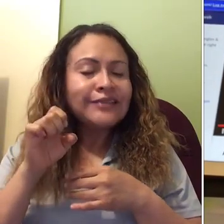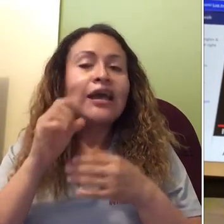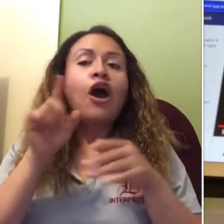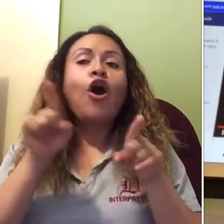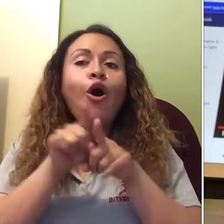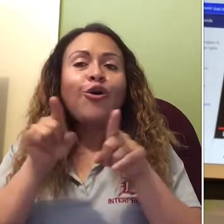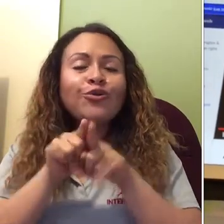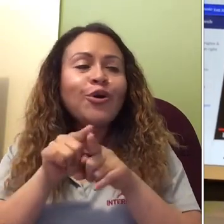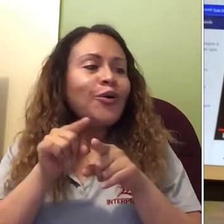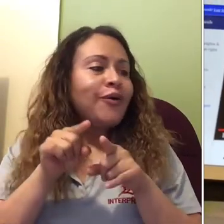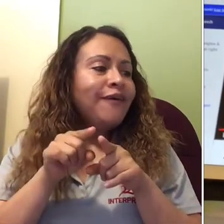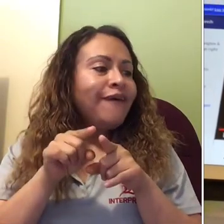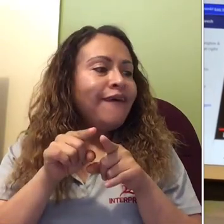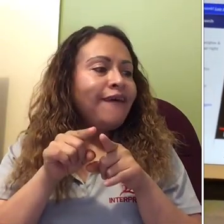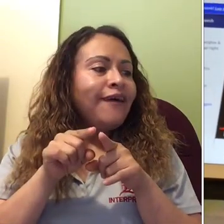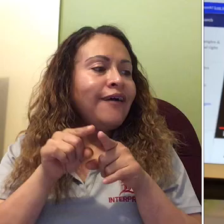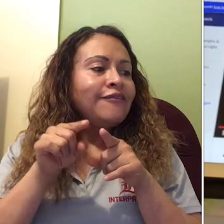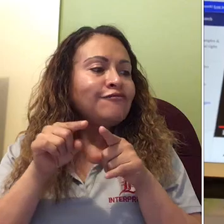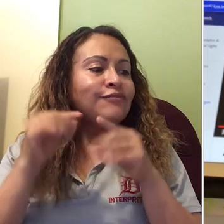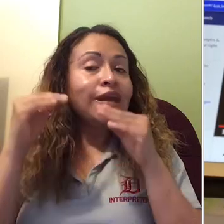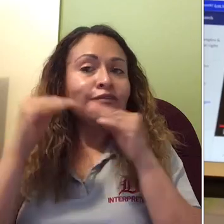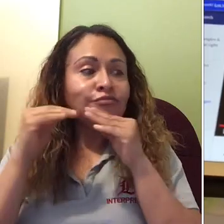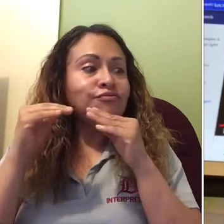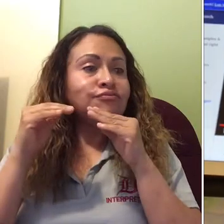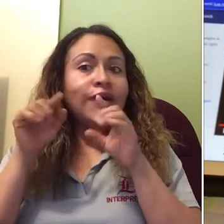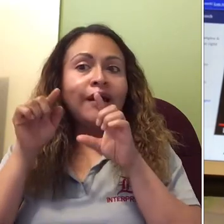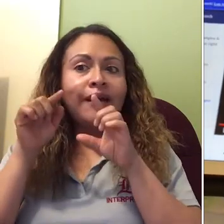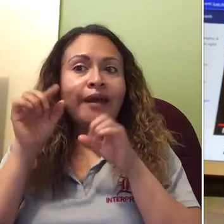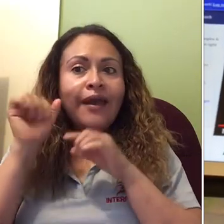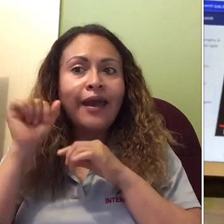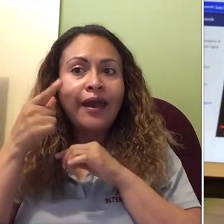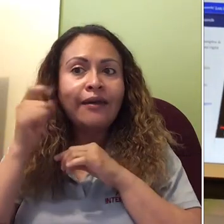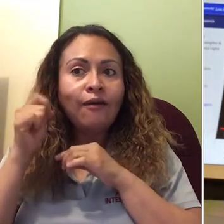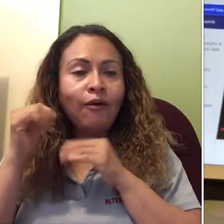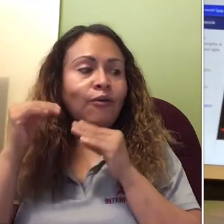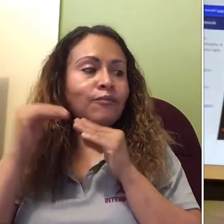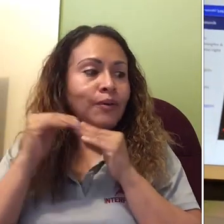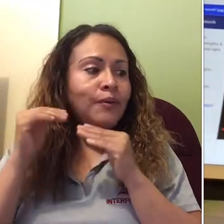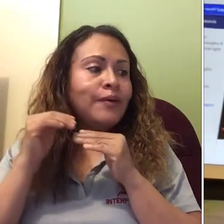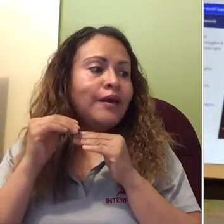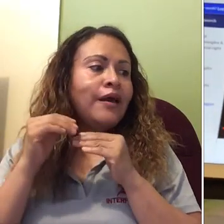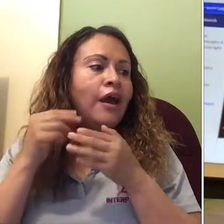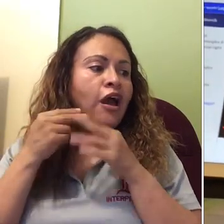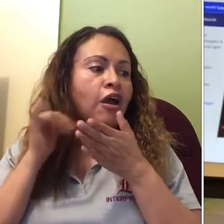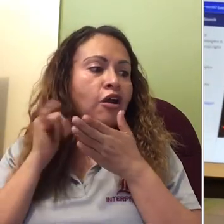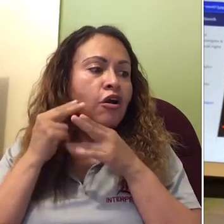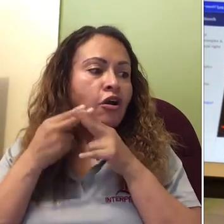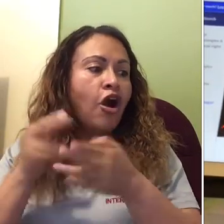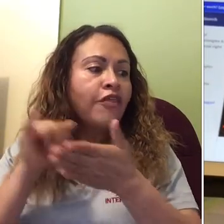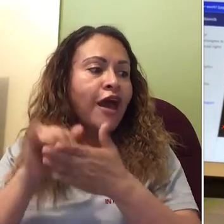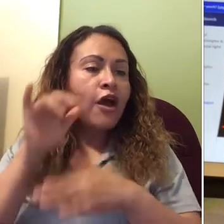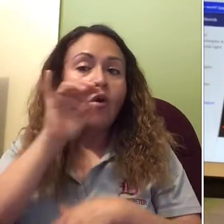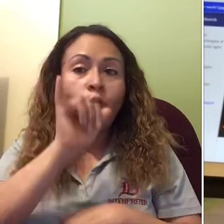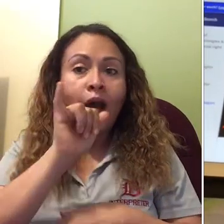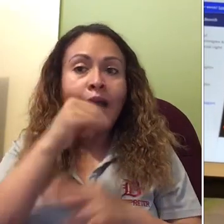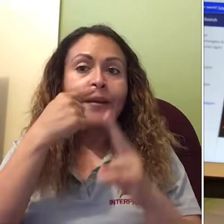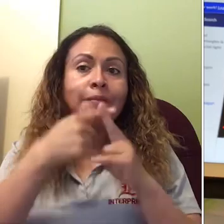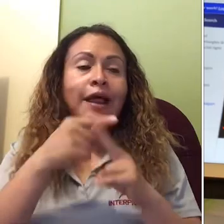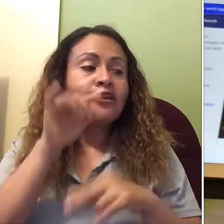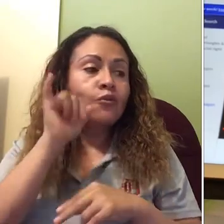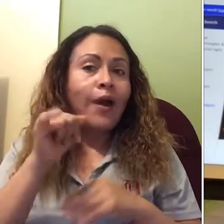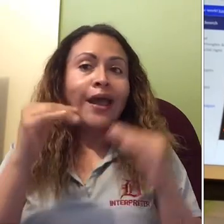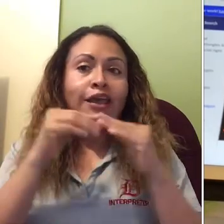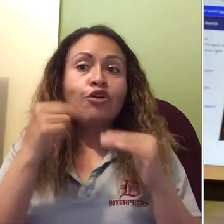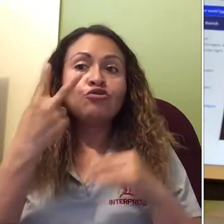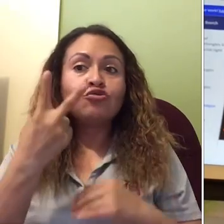angles, this angle is going to be congruent to that angle. If we could call that y right over there. So you have y plus y, which is